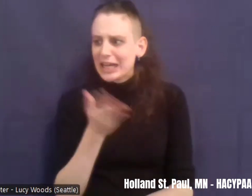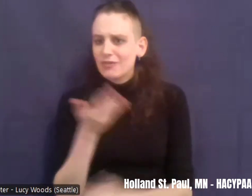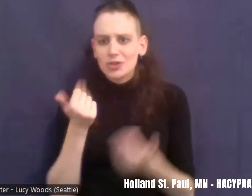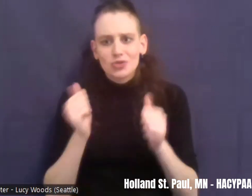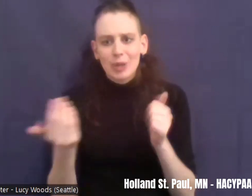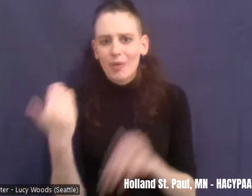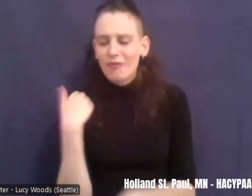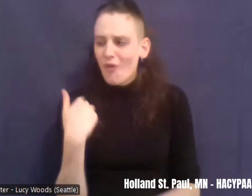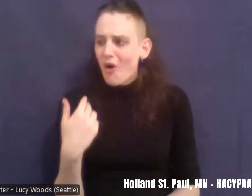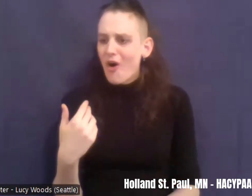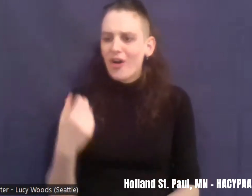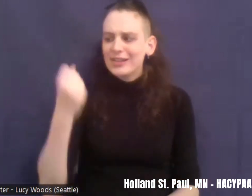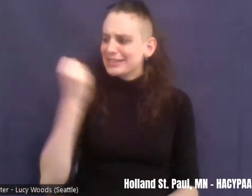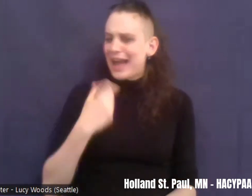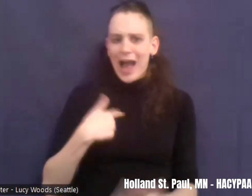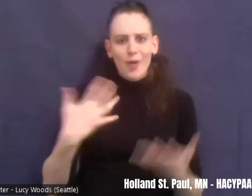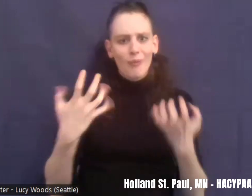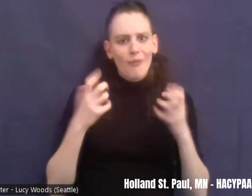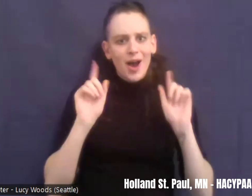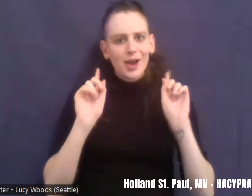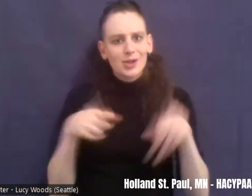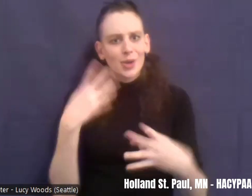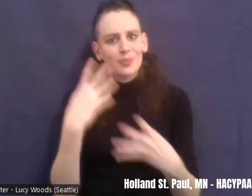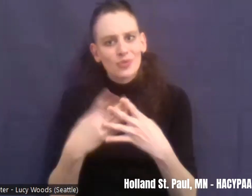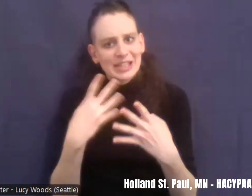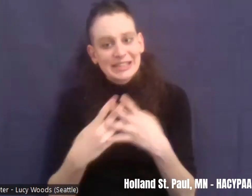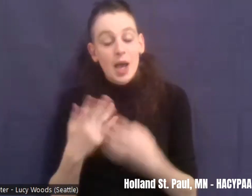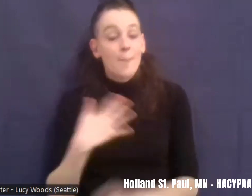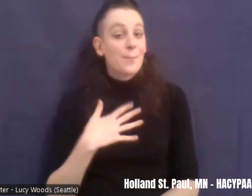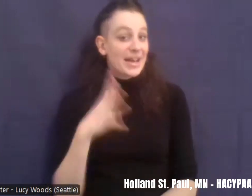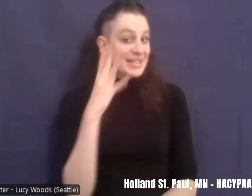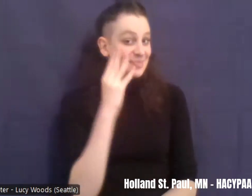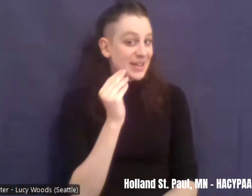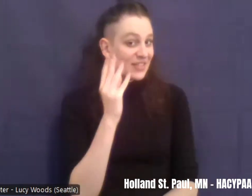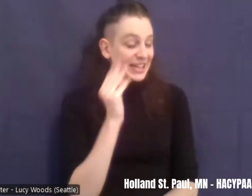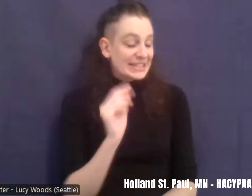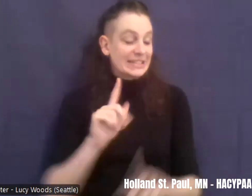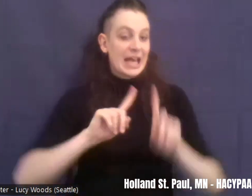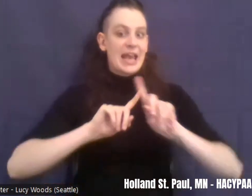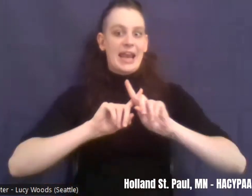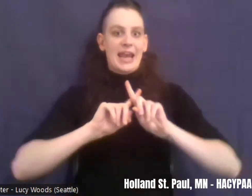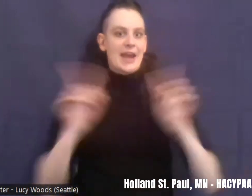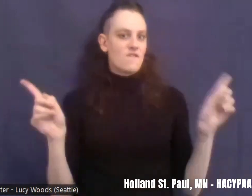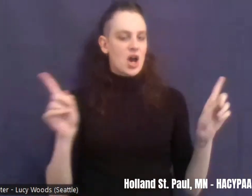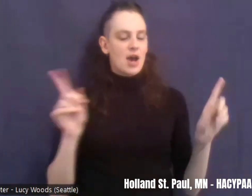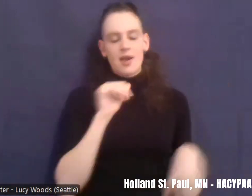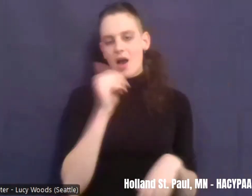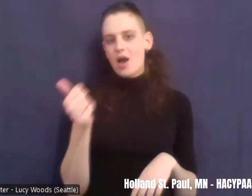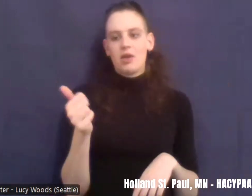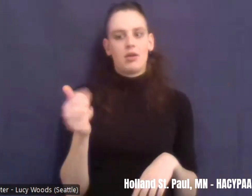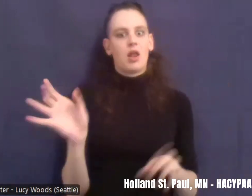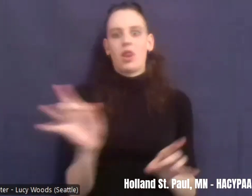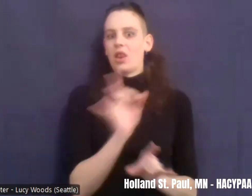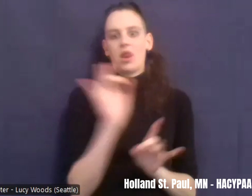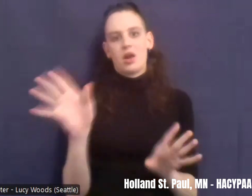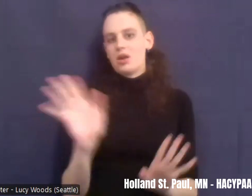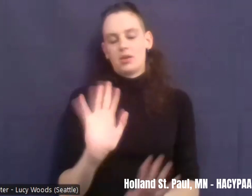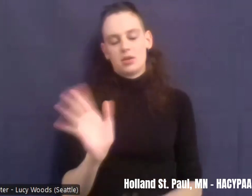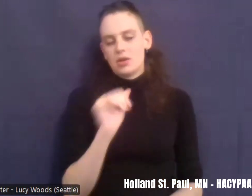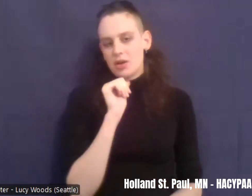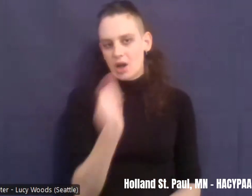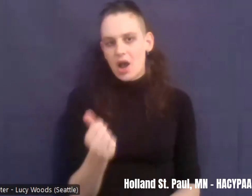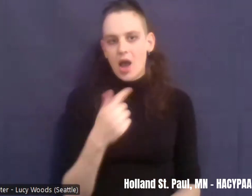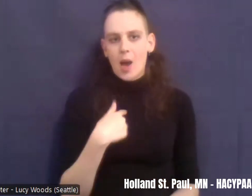my experience was not that. Like it wasn't like rough by any stretch of the imagination. I just got really good